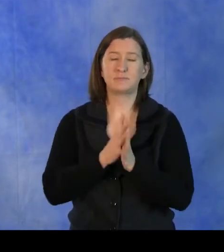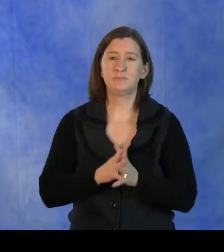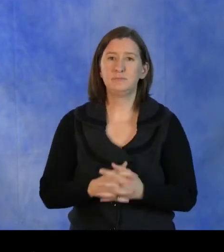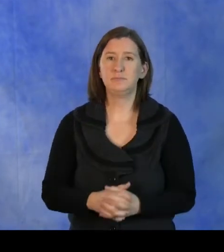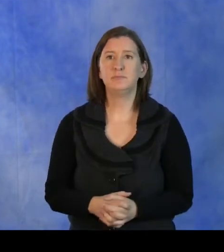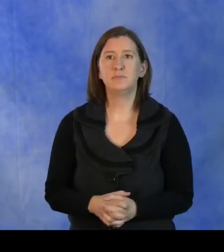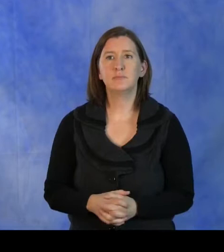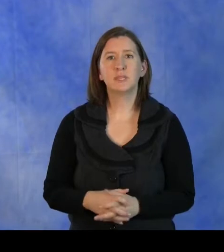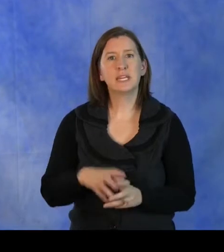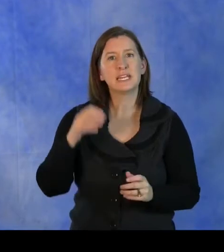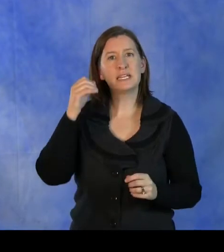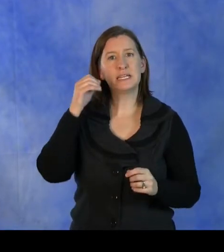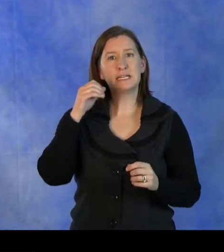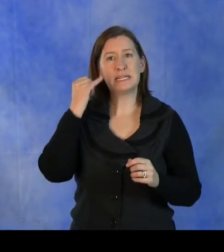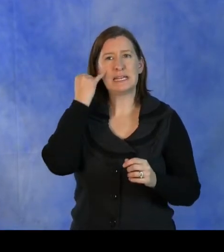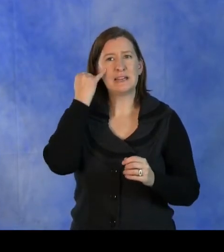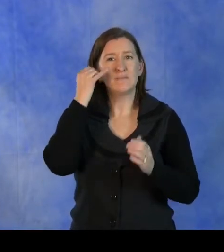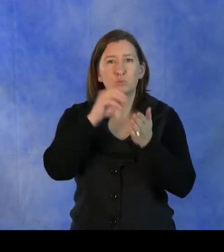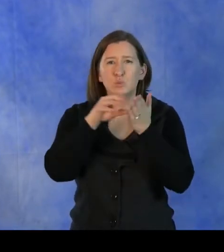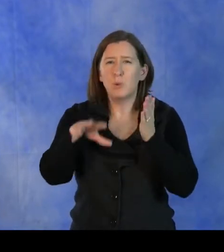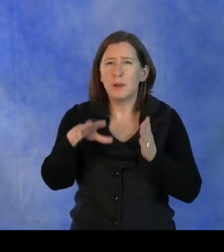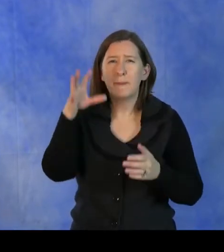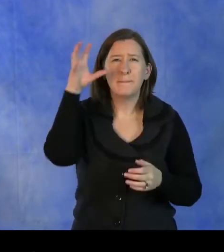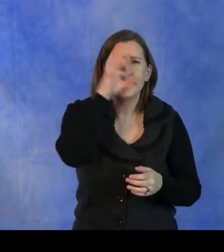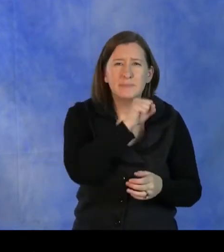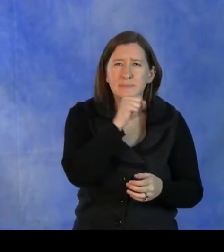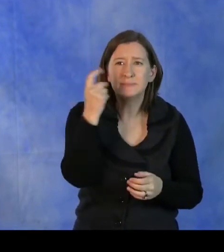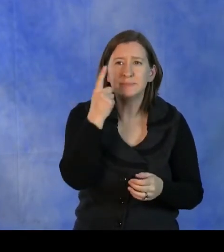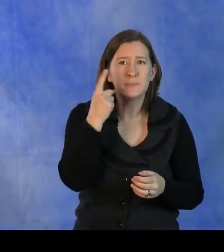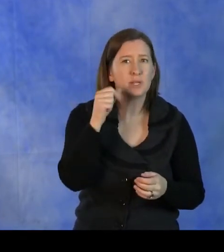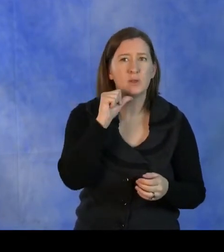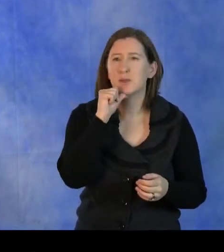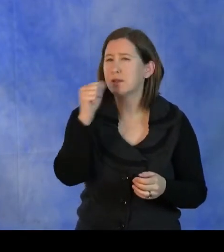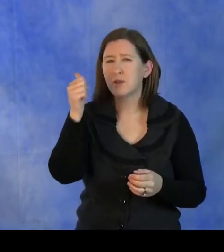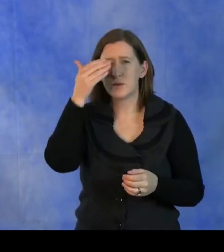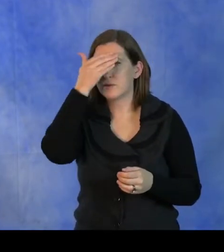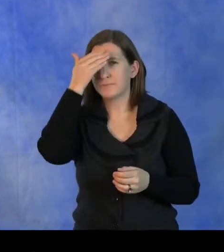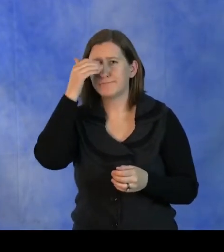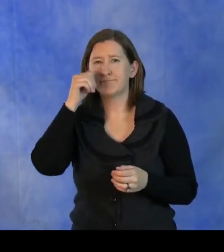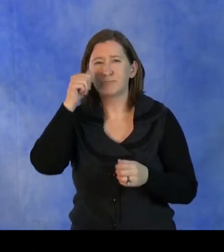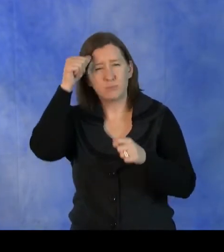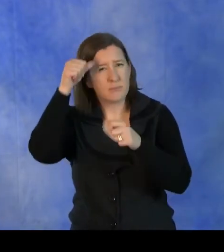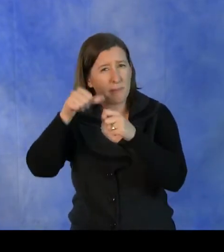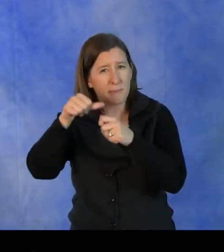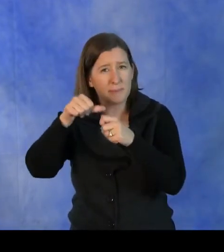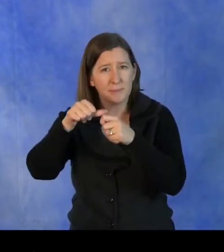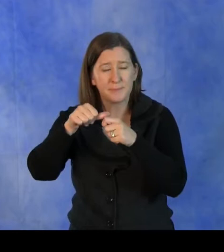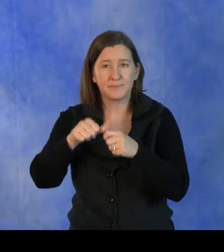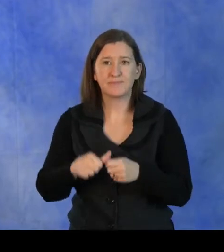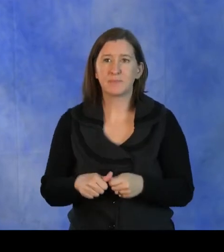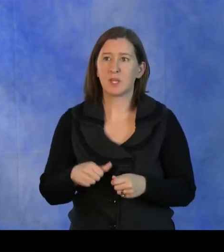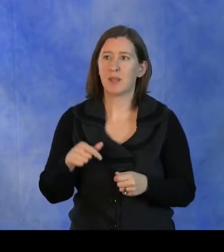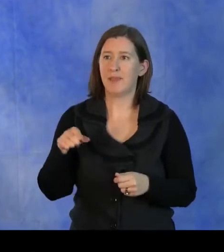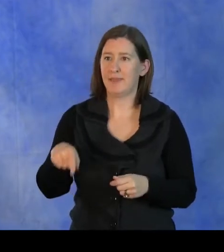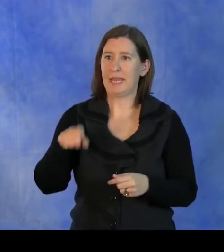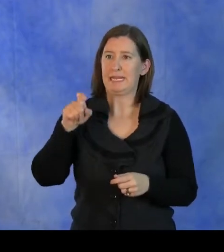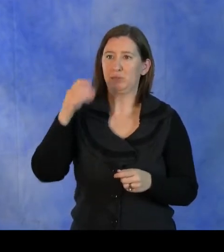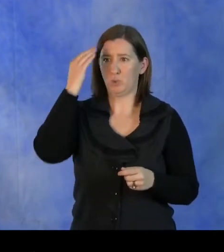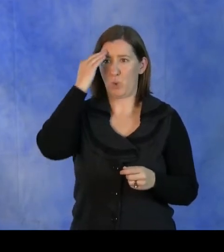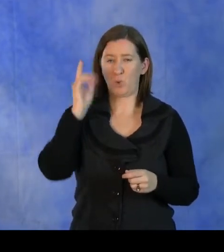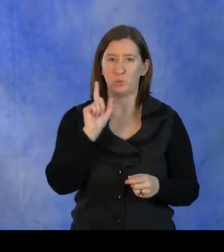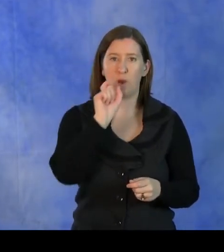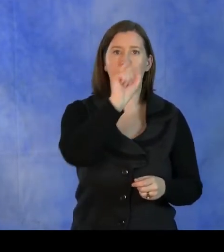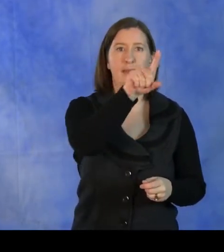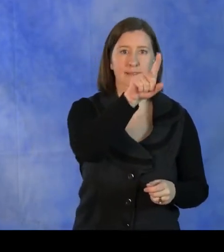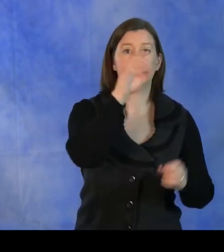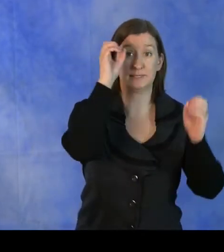Also, teaching self-advocacy skills. If a student misses something and they don't remember